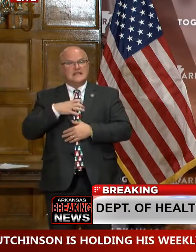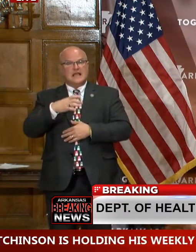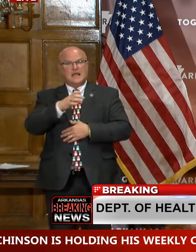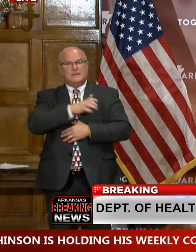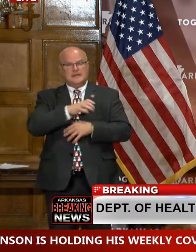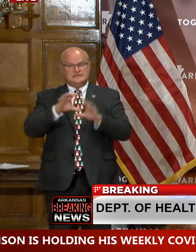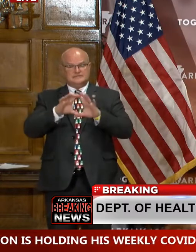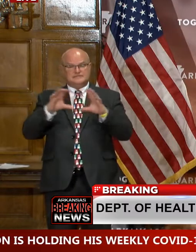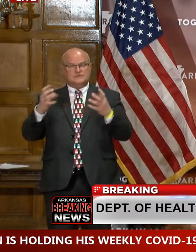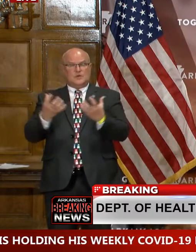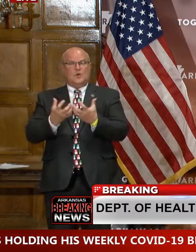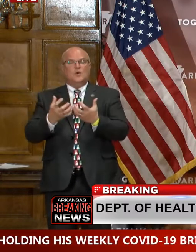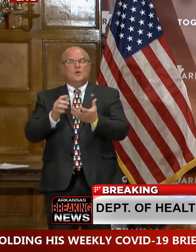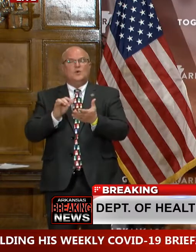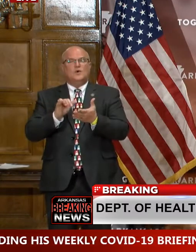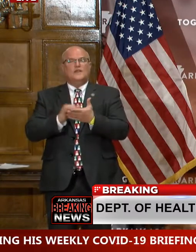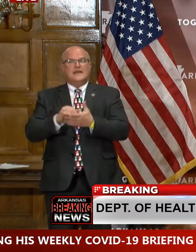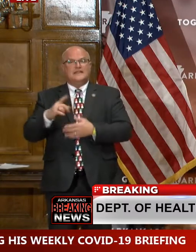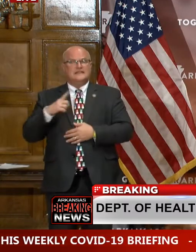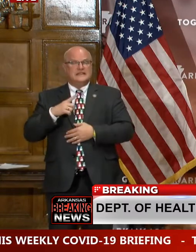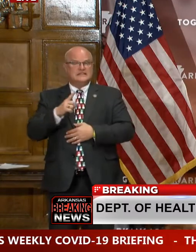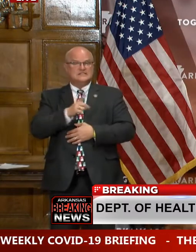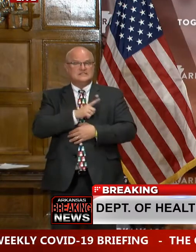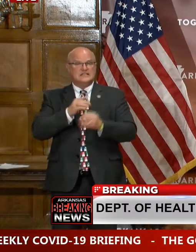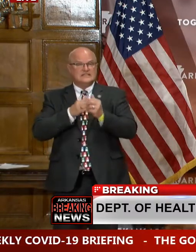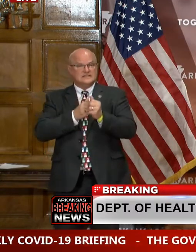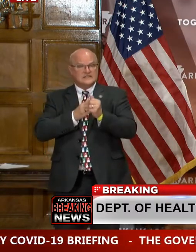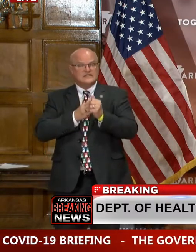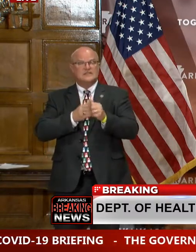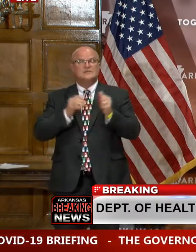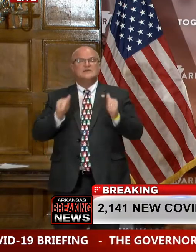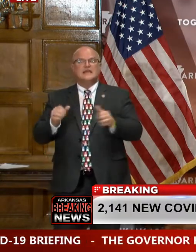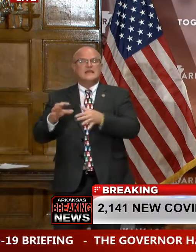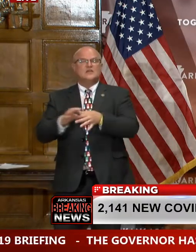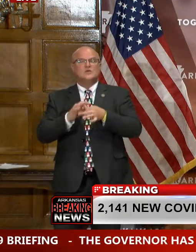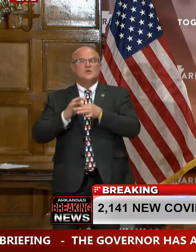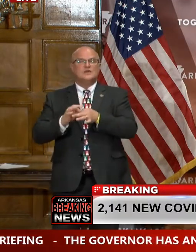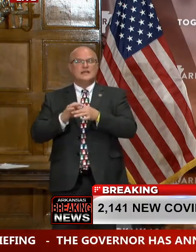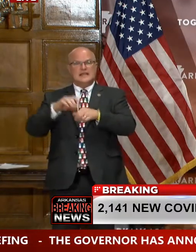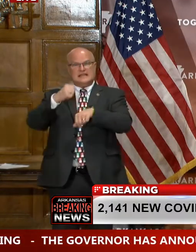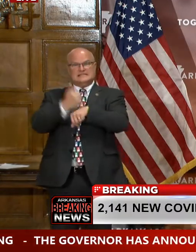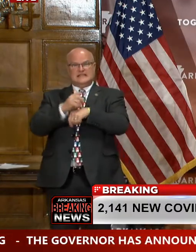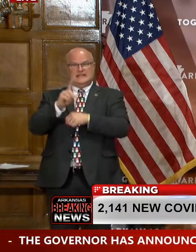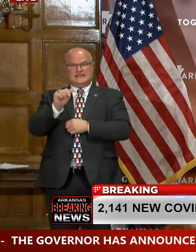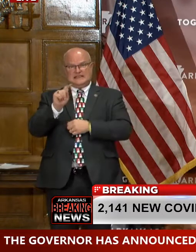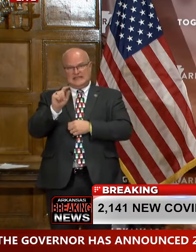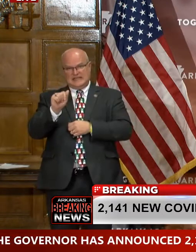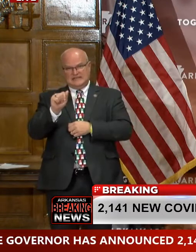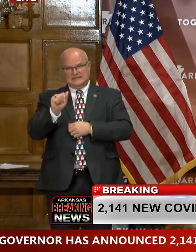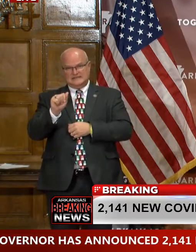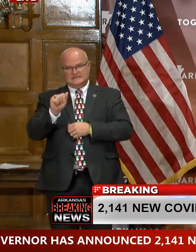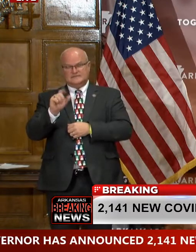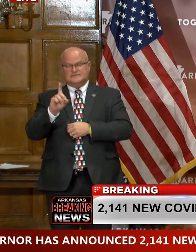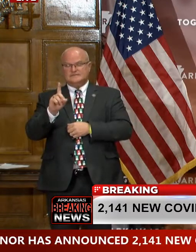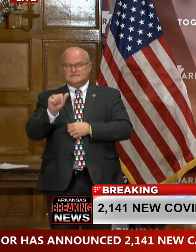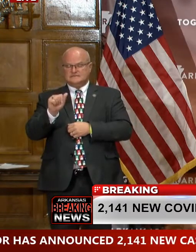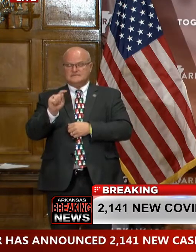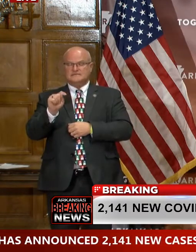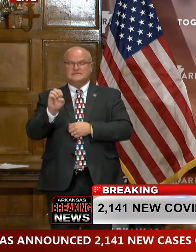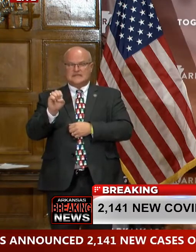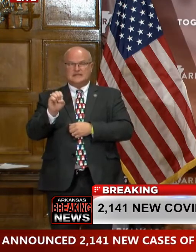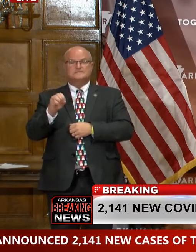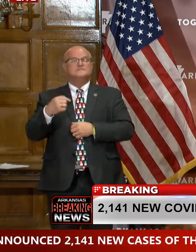of the whole in which the legislative leadership can coordinate and set that date. And so